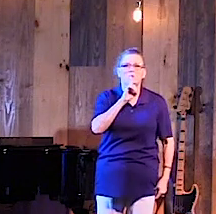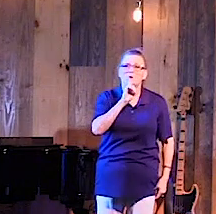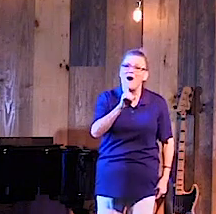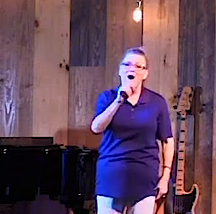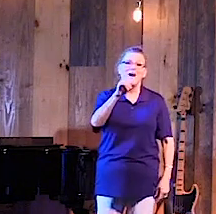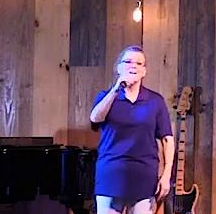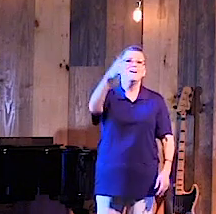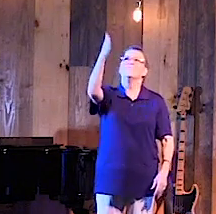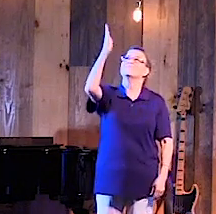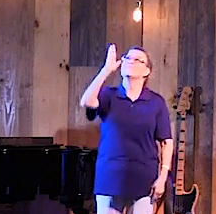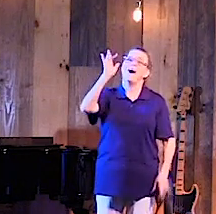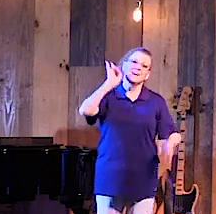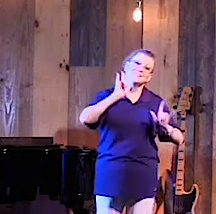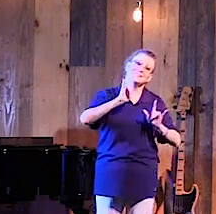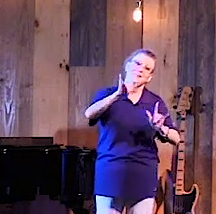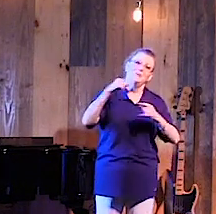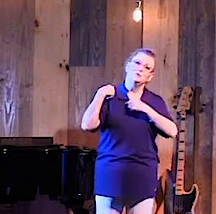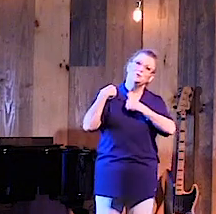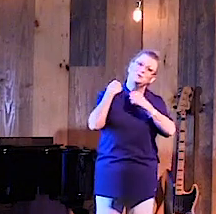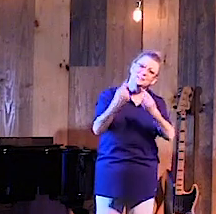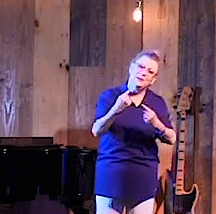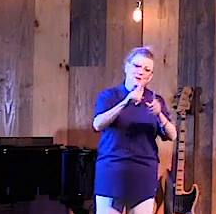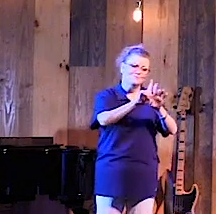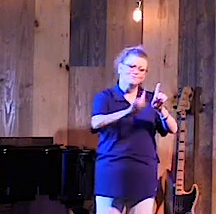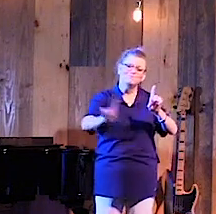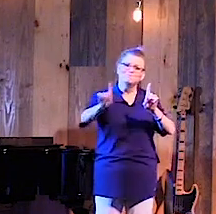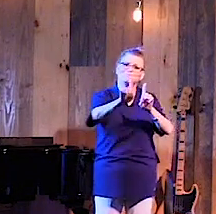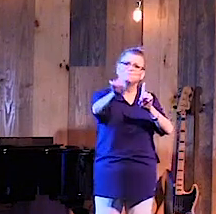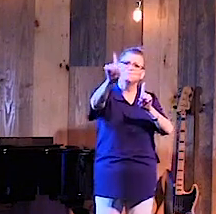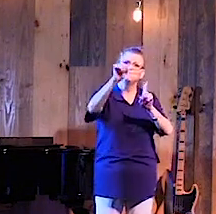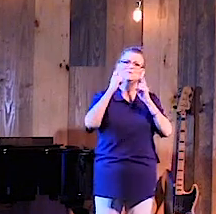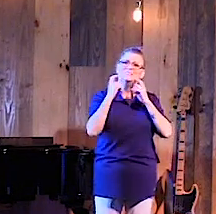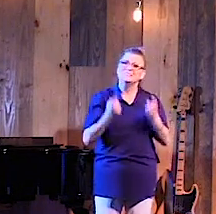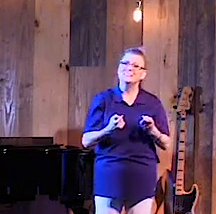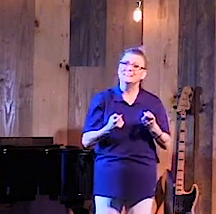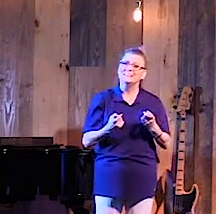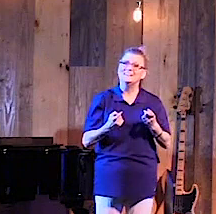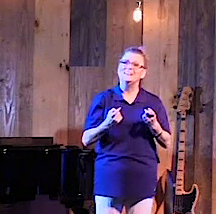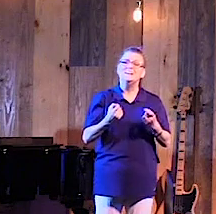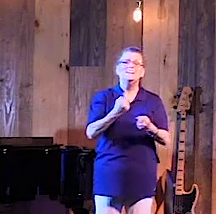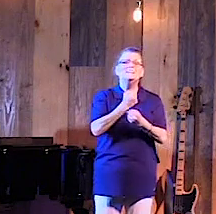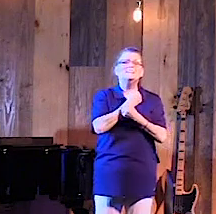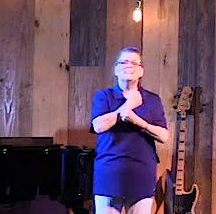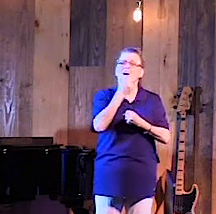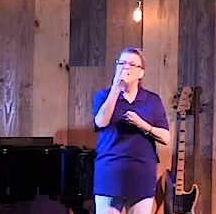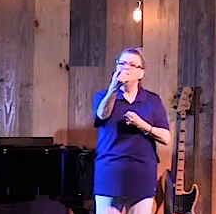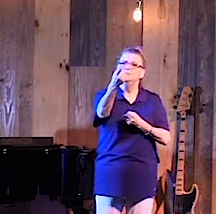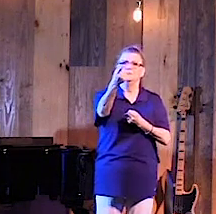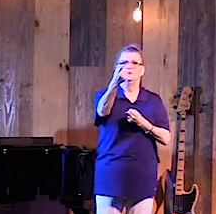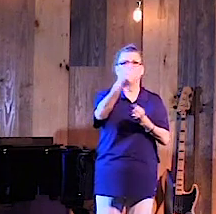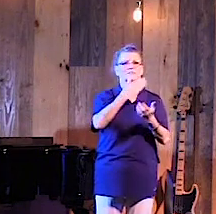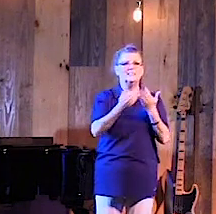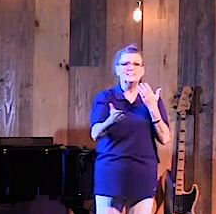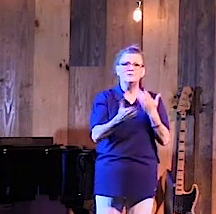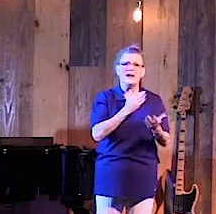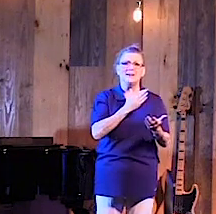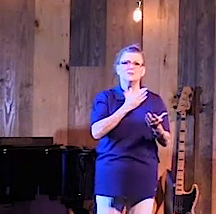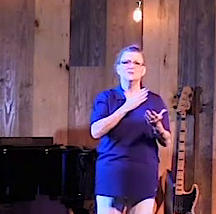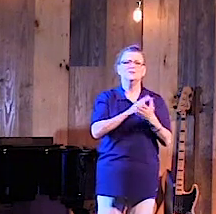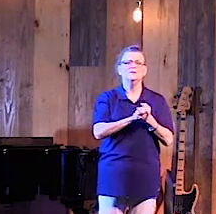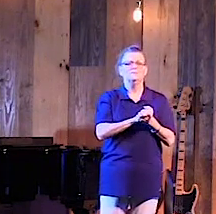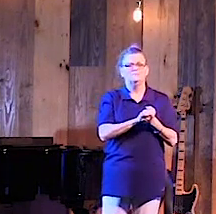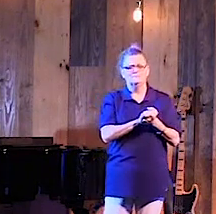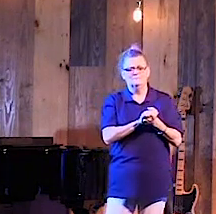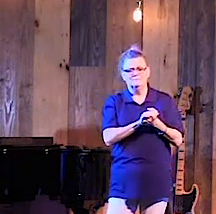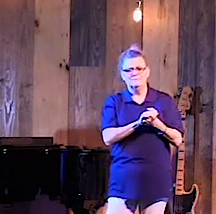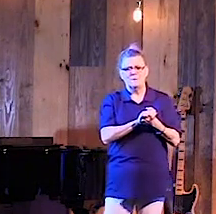loves you during your roaming. He loves you as you roam in the pain. You see, you should think of this story as